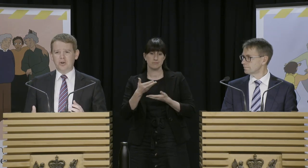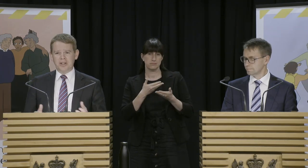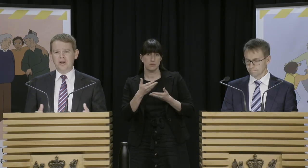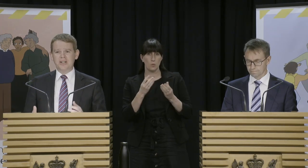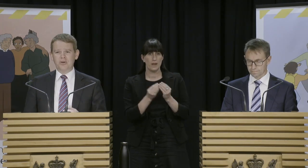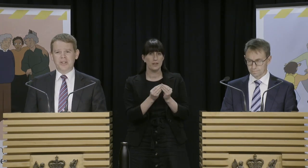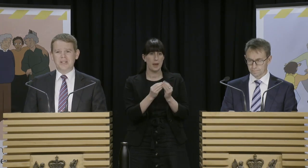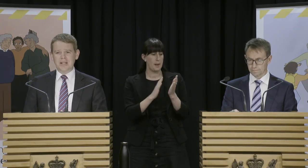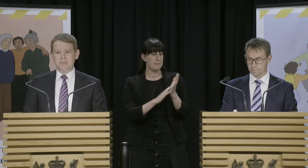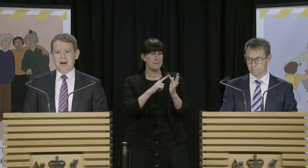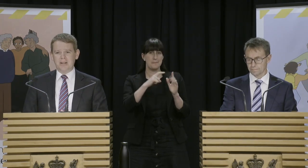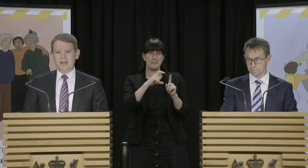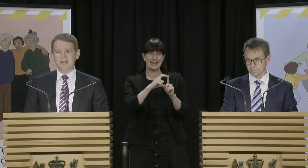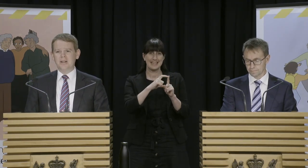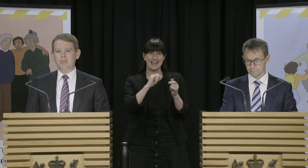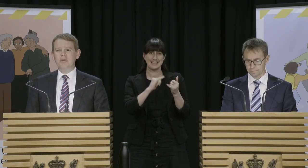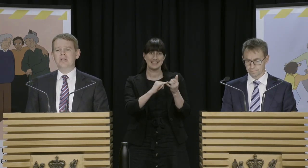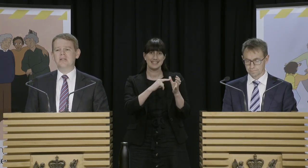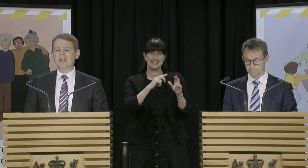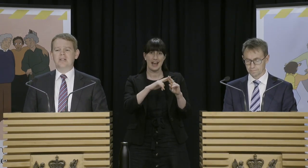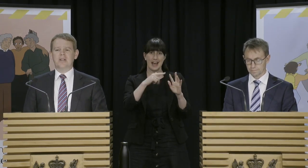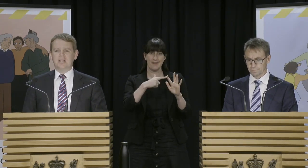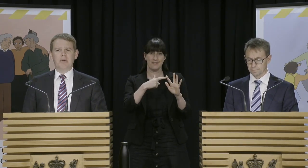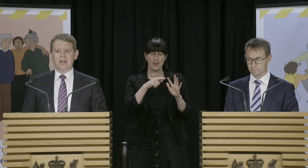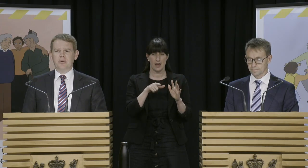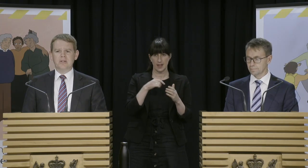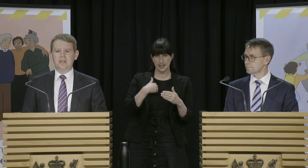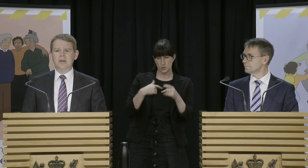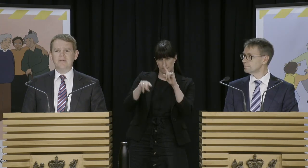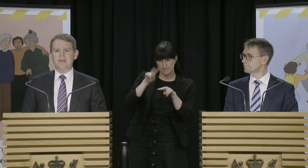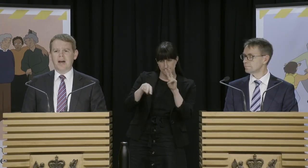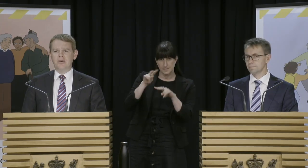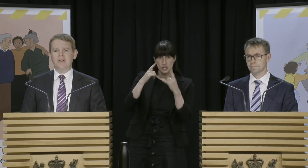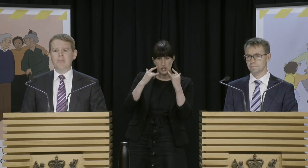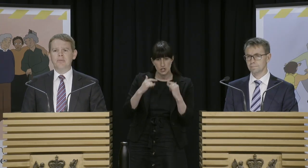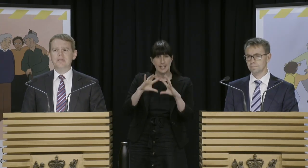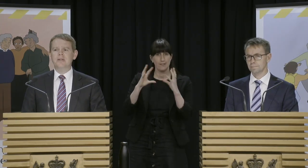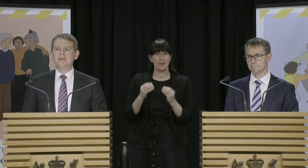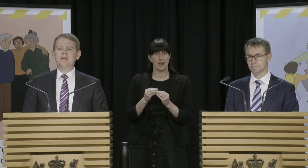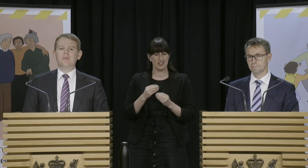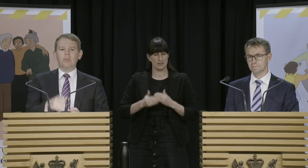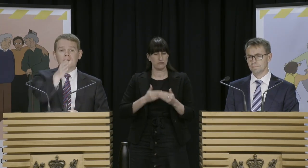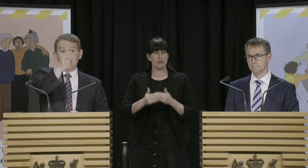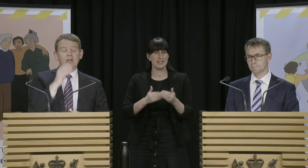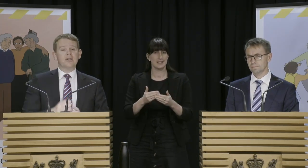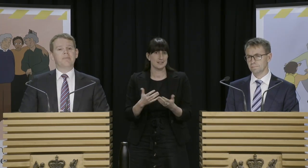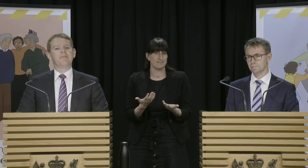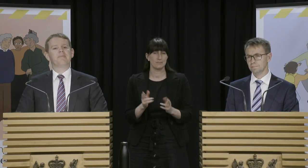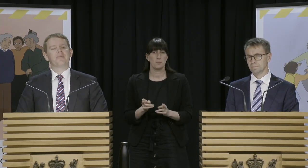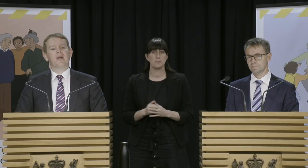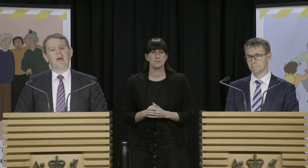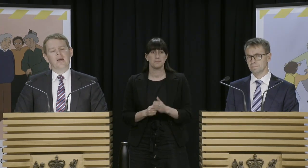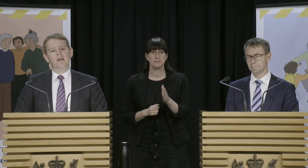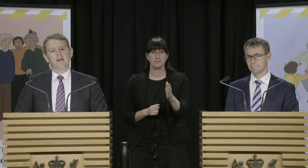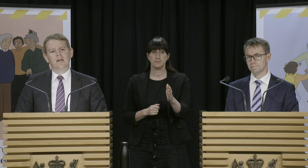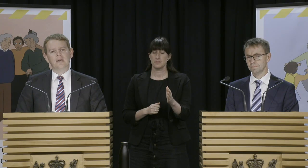the dotting the I's, crossing the T's part of the process. So that's the part of the process I believe that they are in at the moment. New